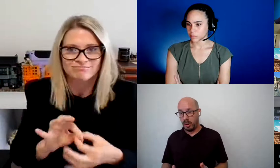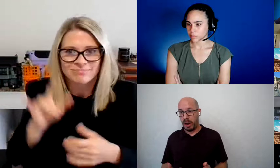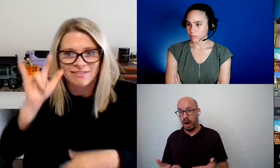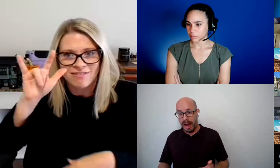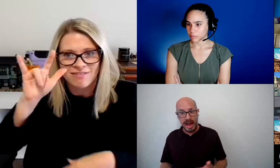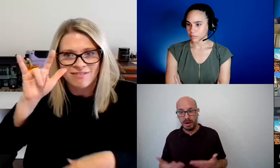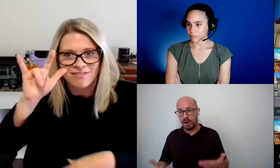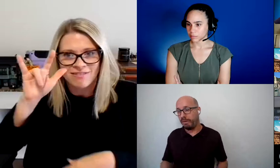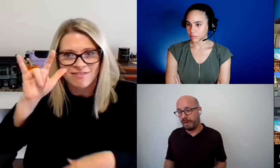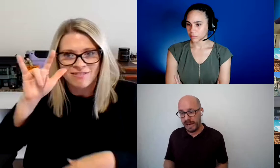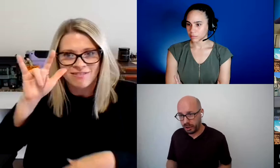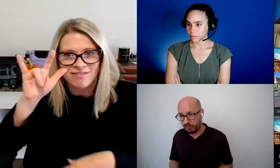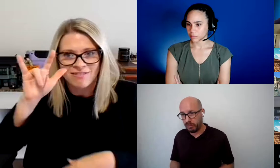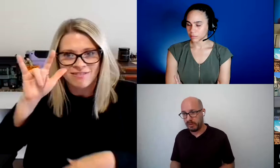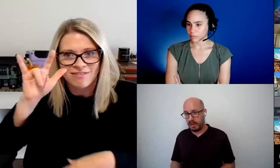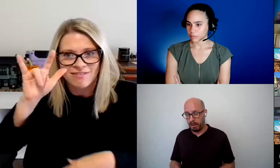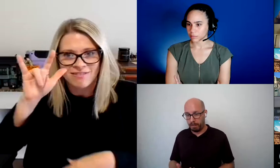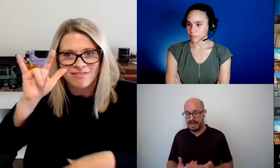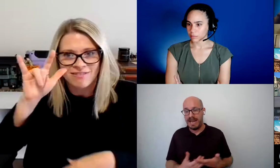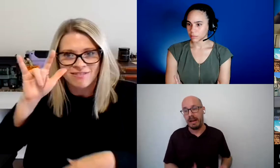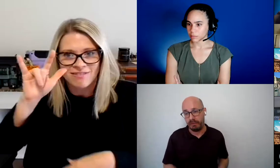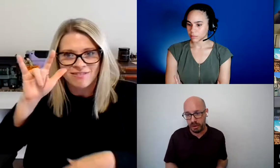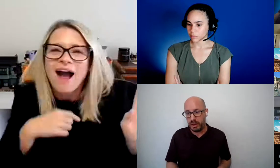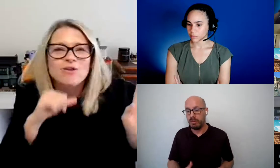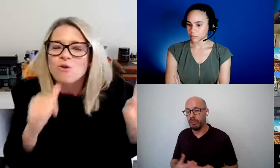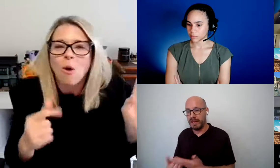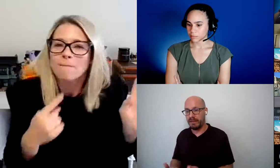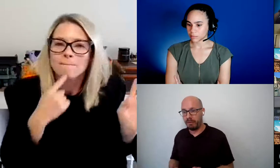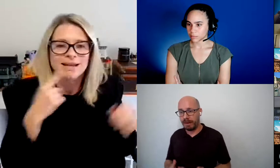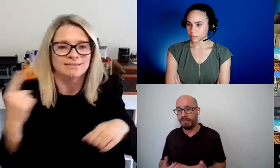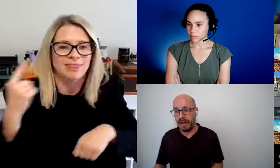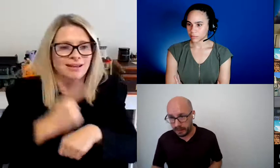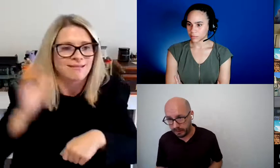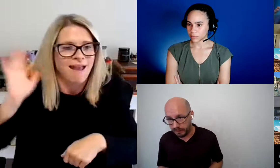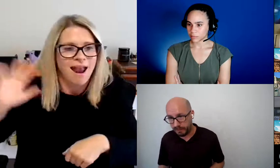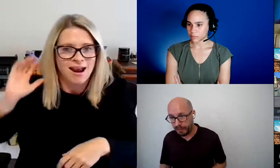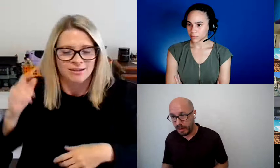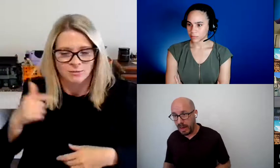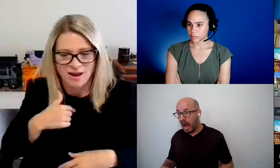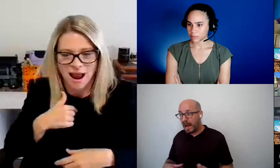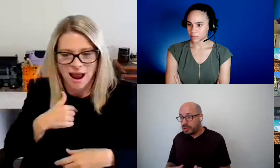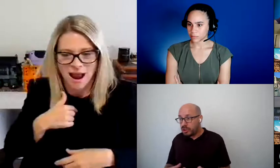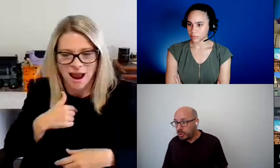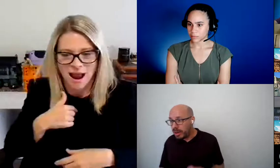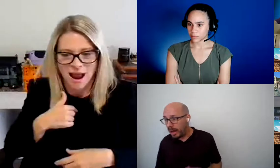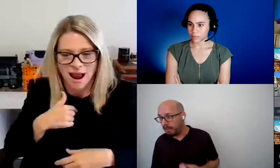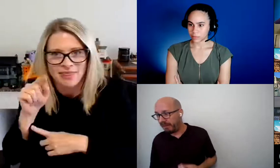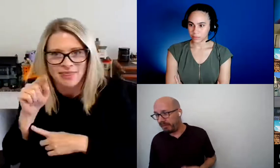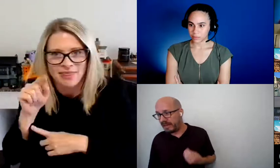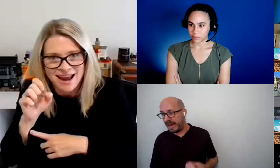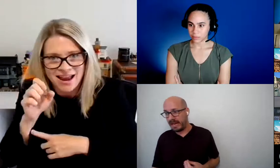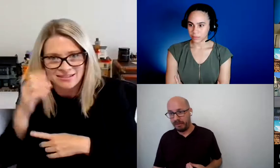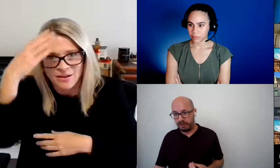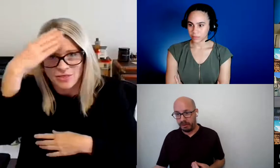where I had a notification by text related to my flight. I do not miss the days